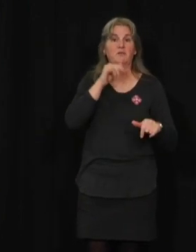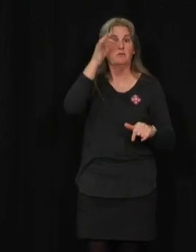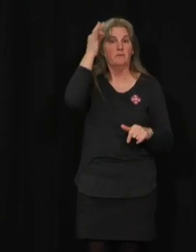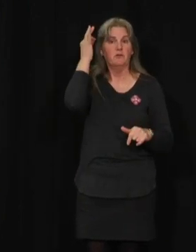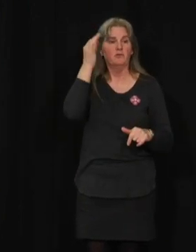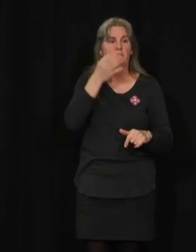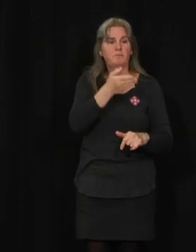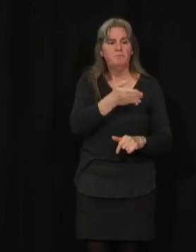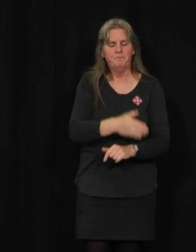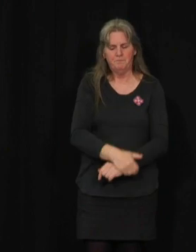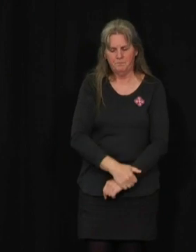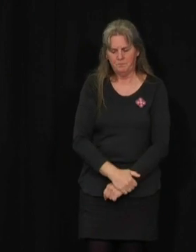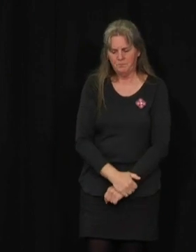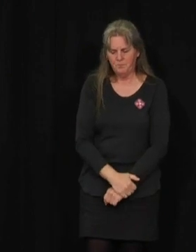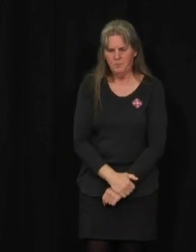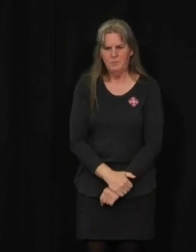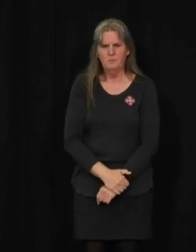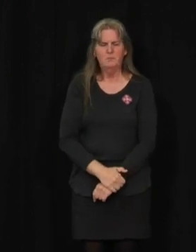eu